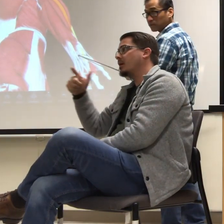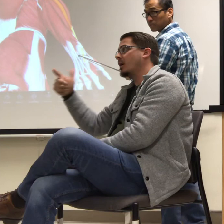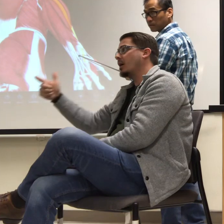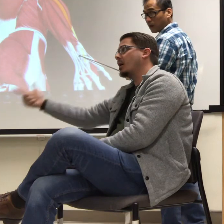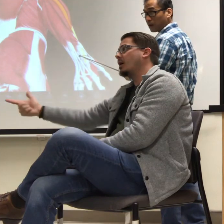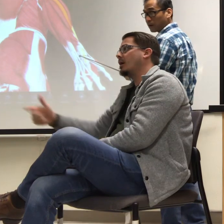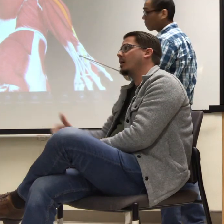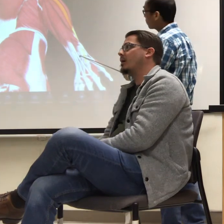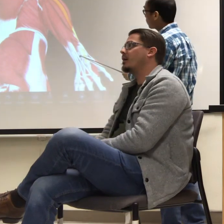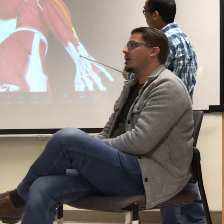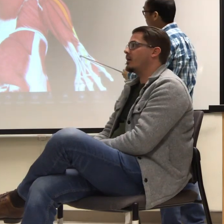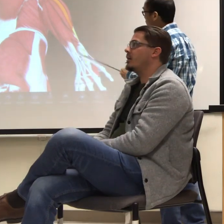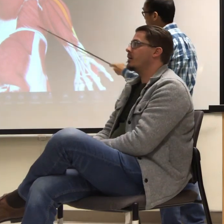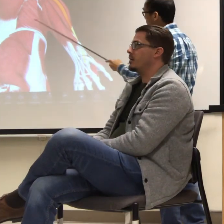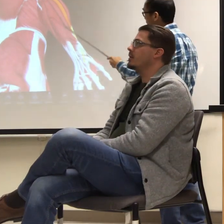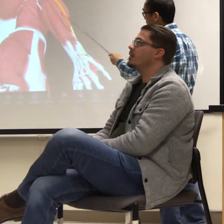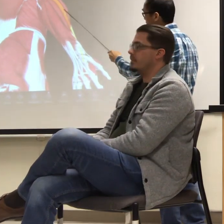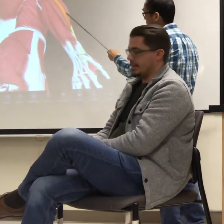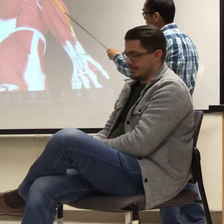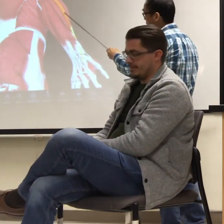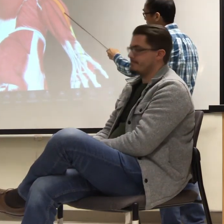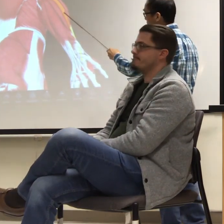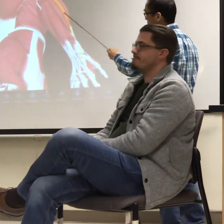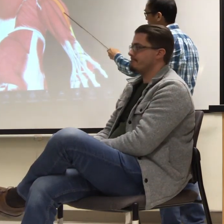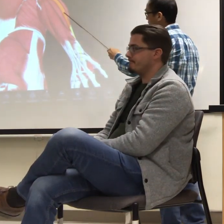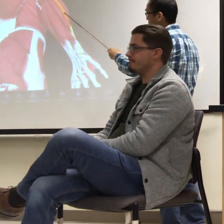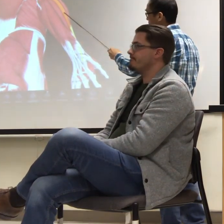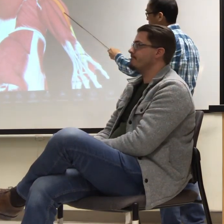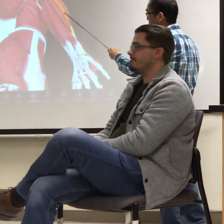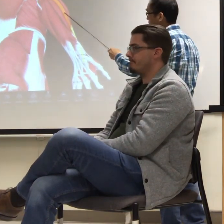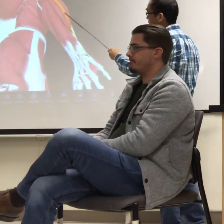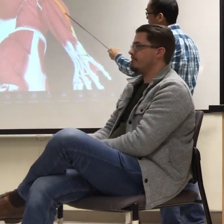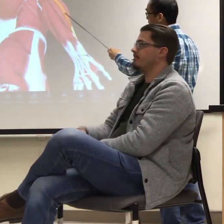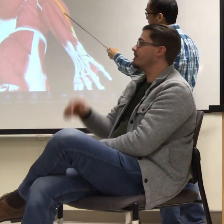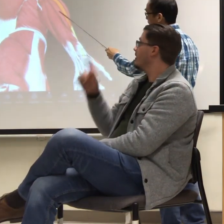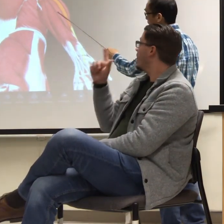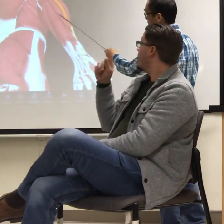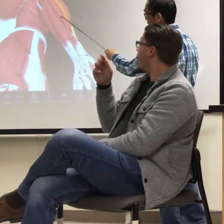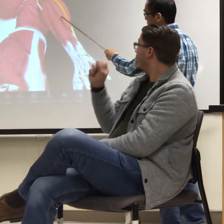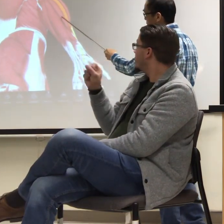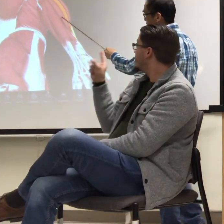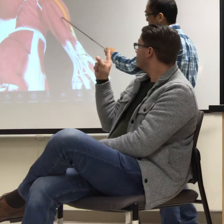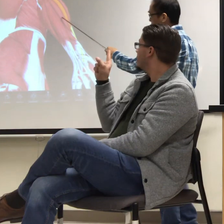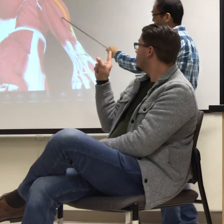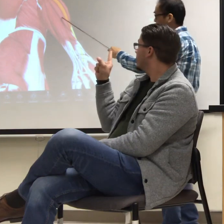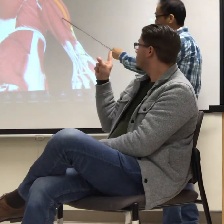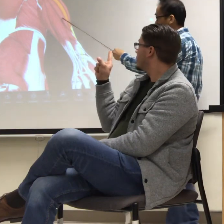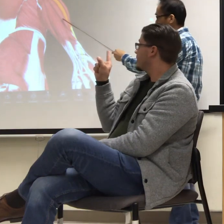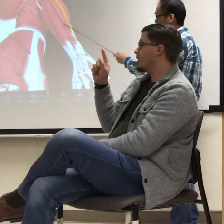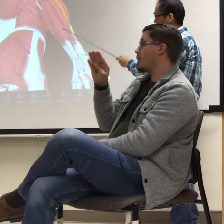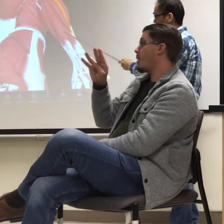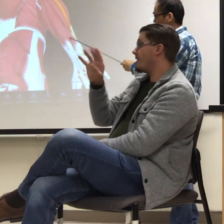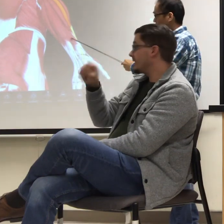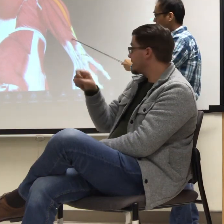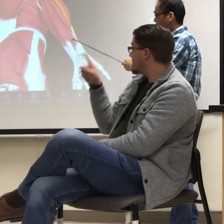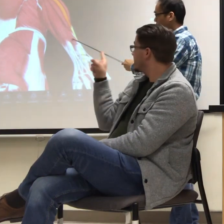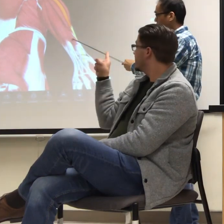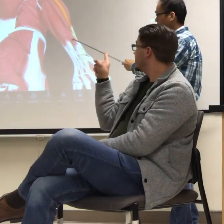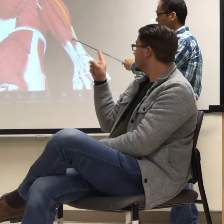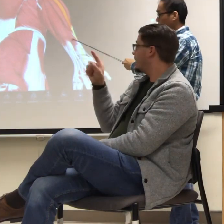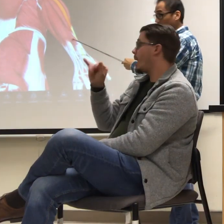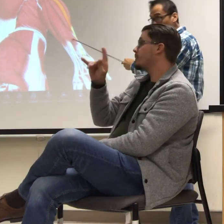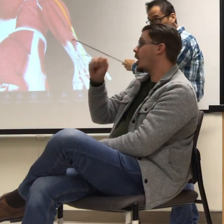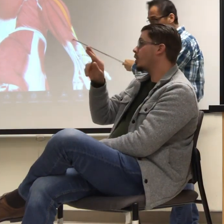longus. Okay? So once again, Extensor Carpi Radialis Longus, Extensor Carpi Radialis Brevis, then